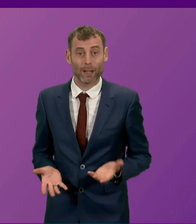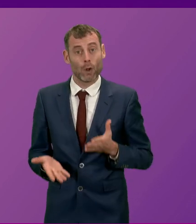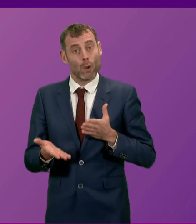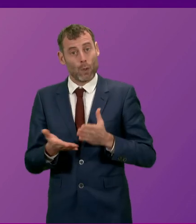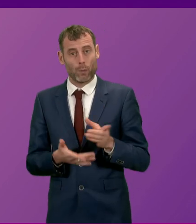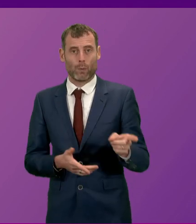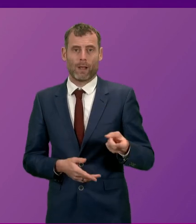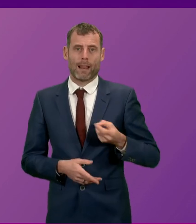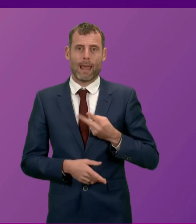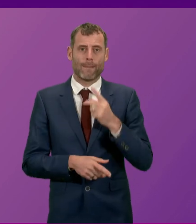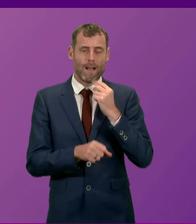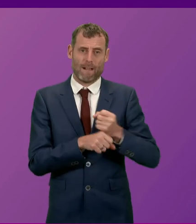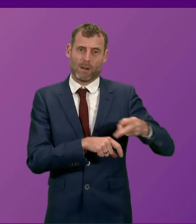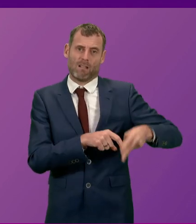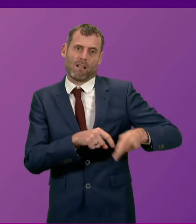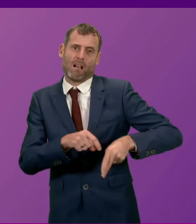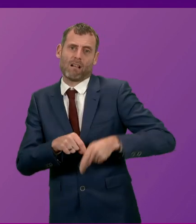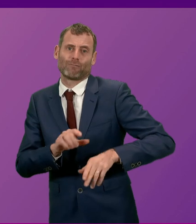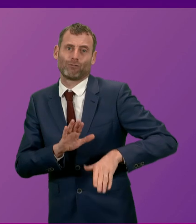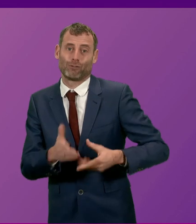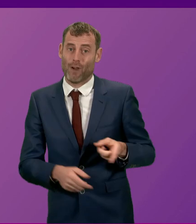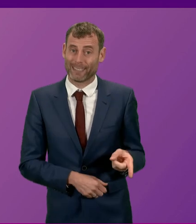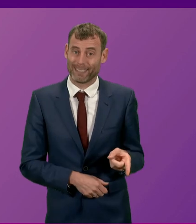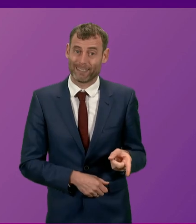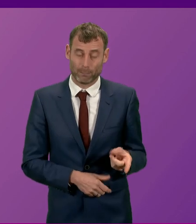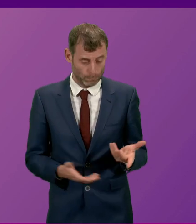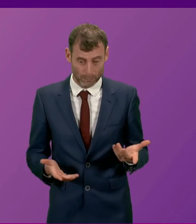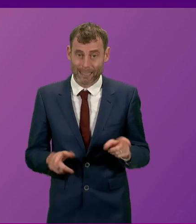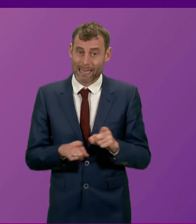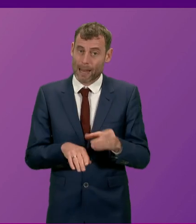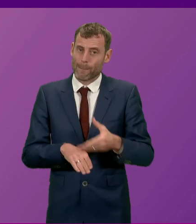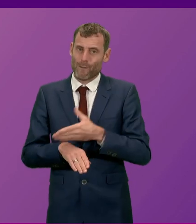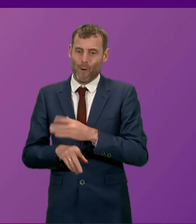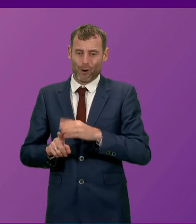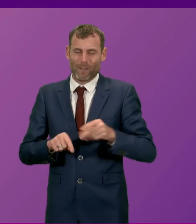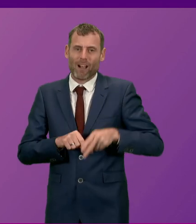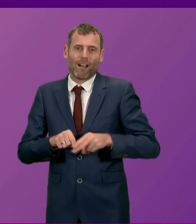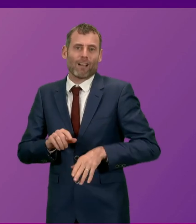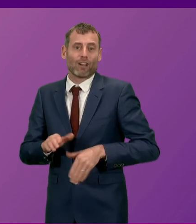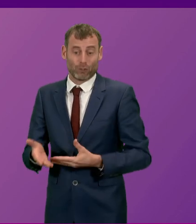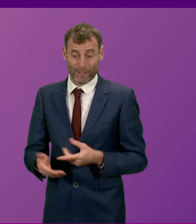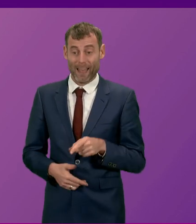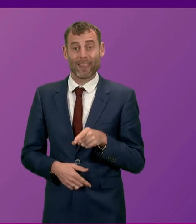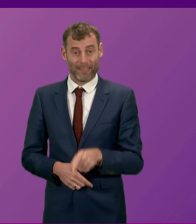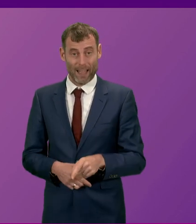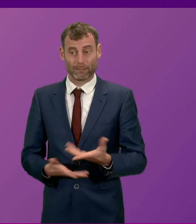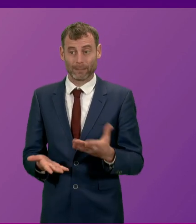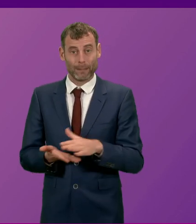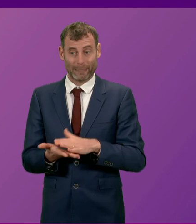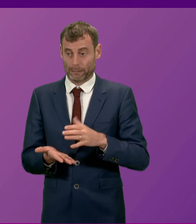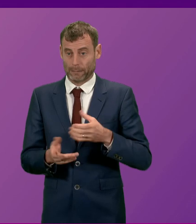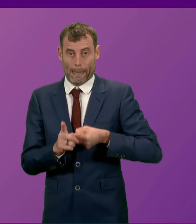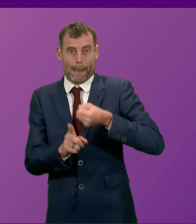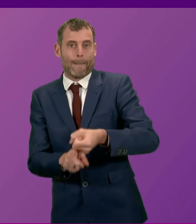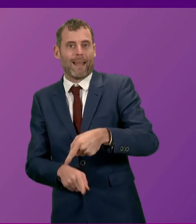agenda is going to come to an end, because, as Maggie Chapman will know, we have to live within the resources that we have available to us. But I think we should have confidence from a